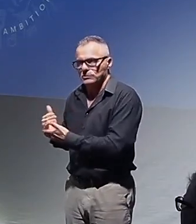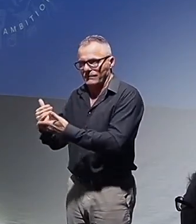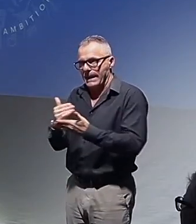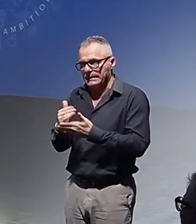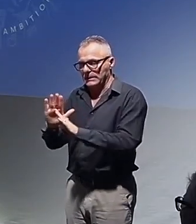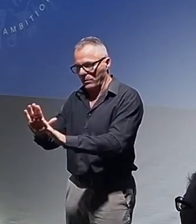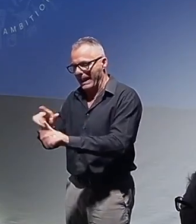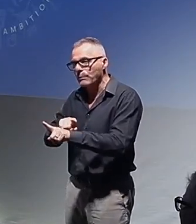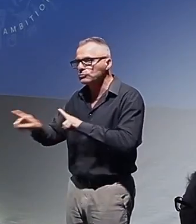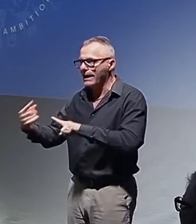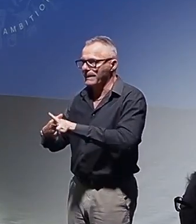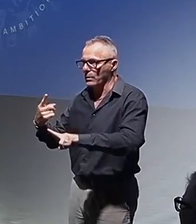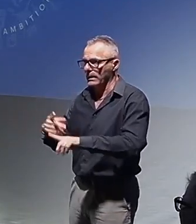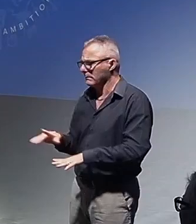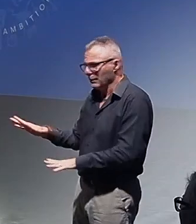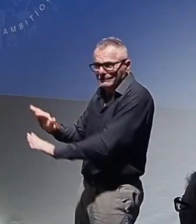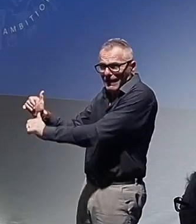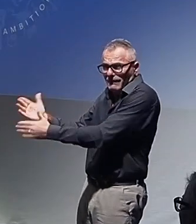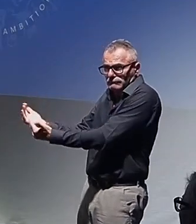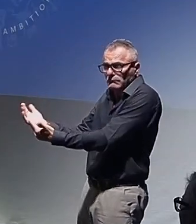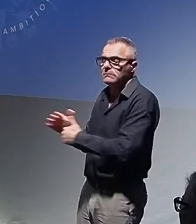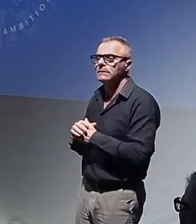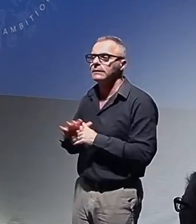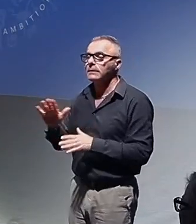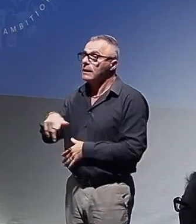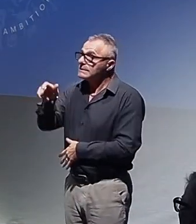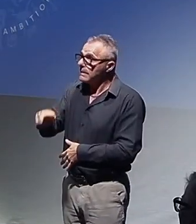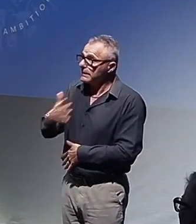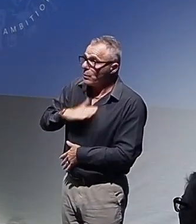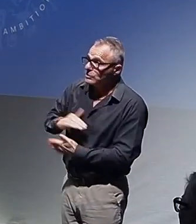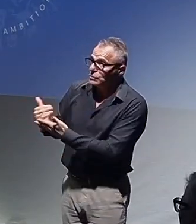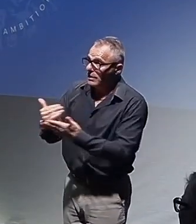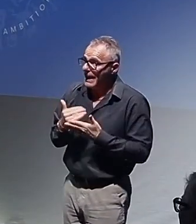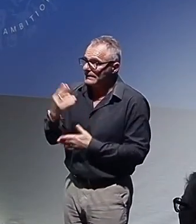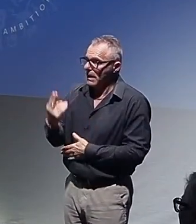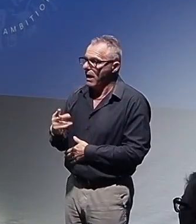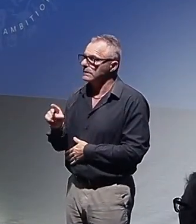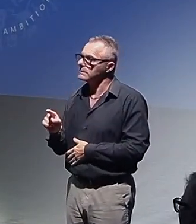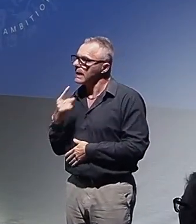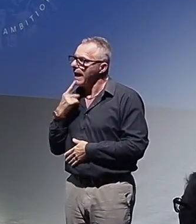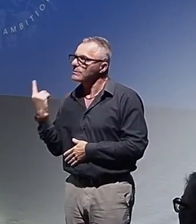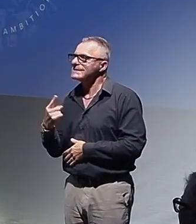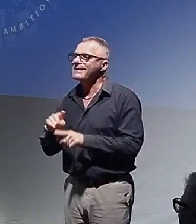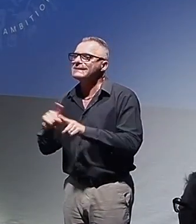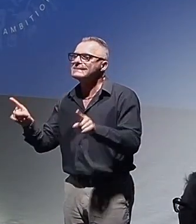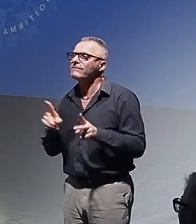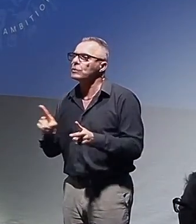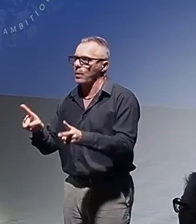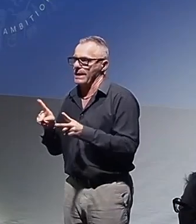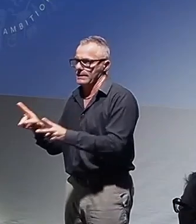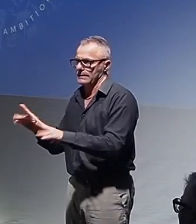Are you ready to? We're ready to? No, it's wrap fine. up? Go, Okay. go. So if somebody is looking to collect art, they're like, what should I be buying? Now there's different ways about this.